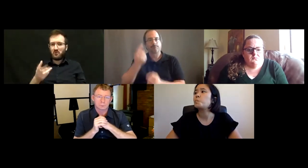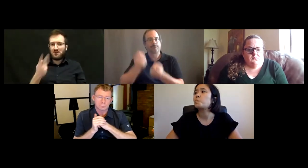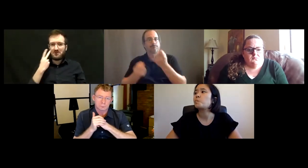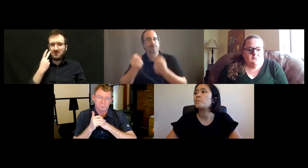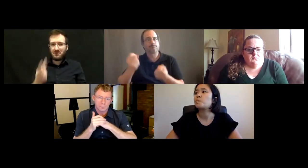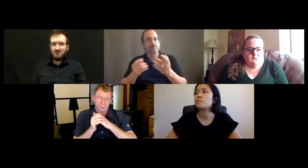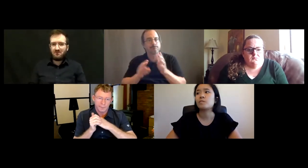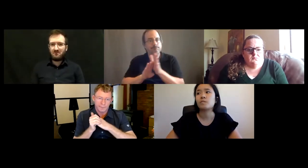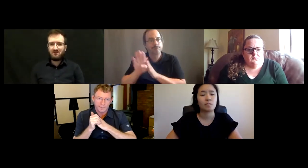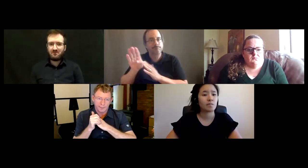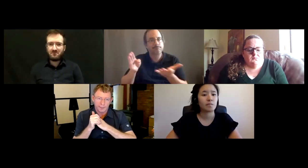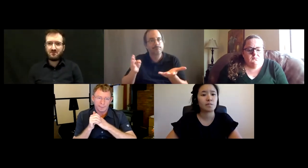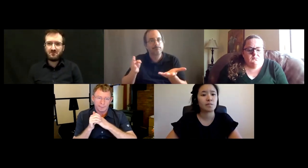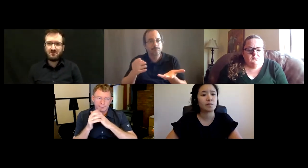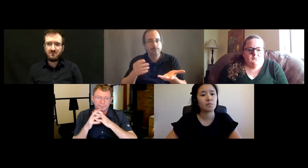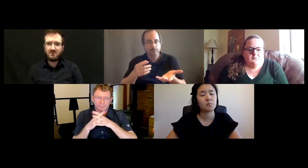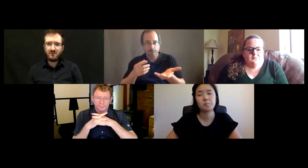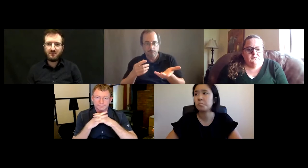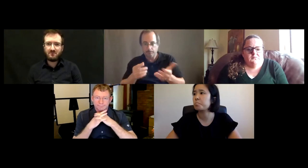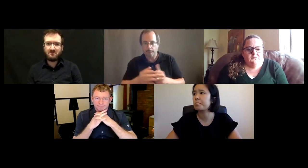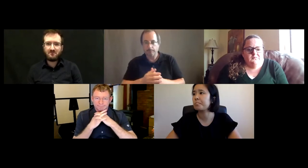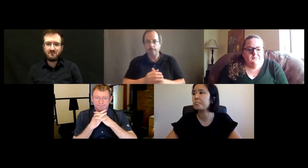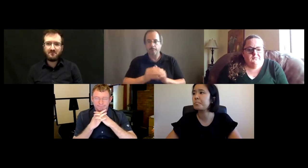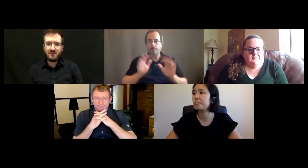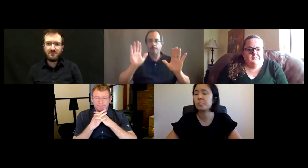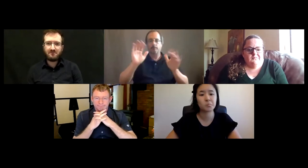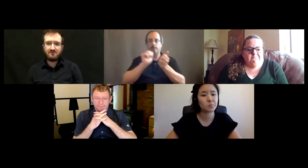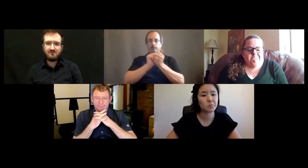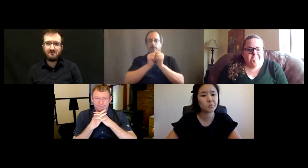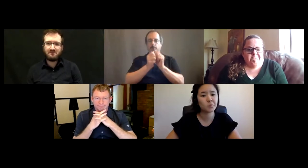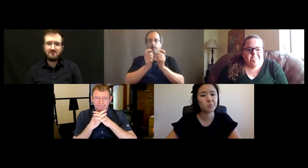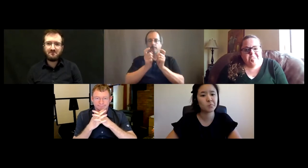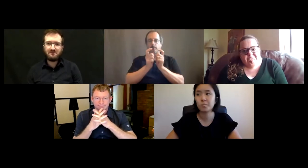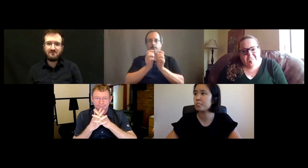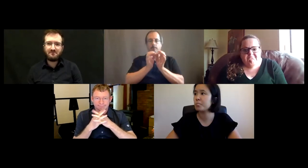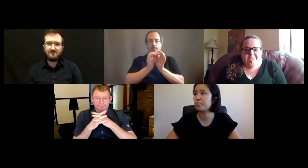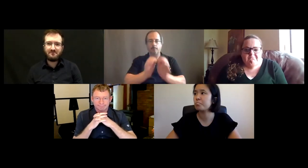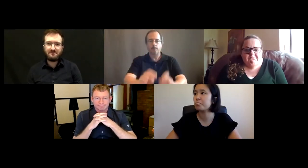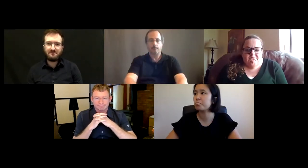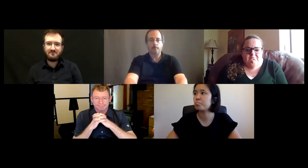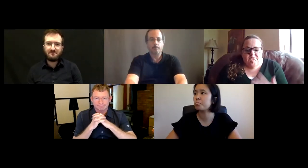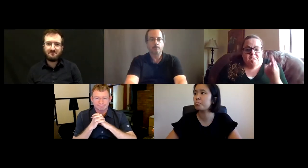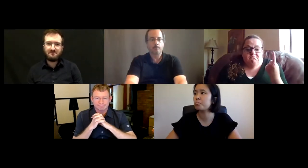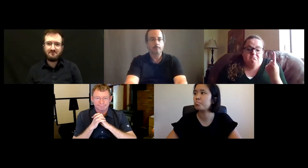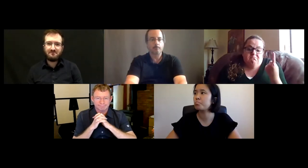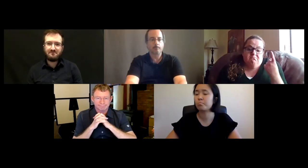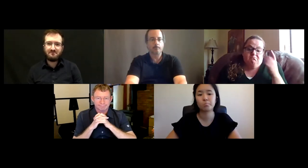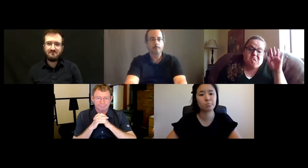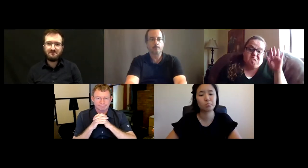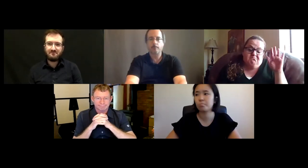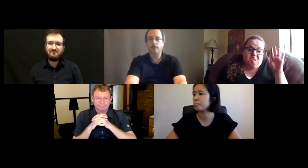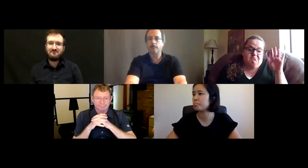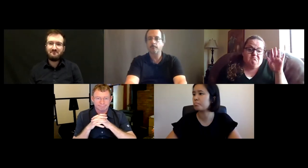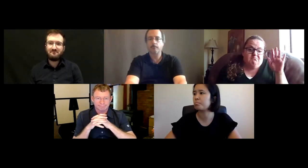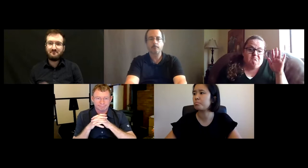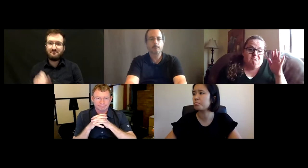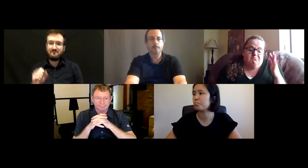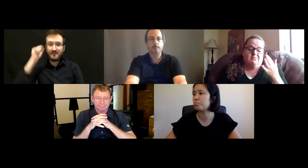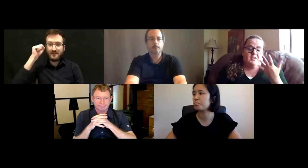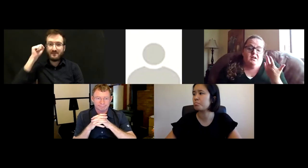Have there been any changes that you have noticed in employment services for the deaf community and the deafblind community? I'll